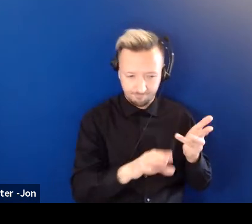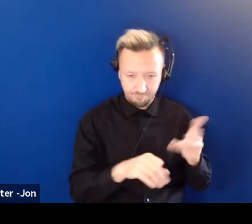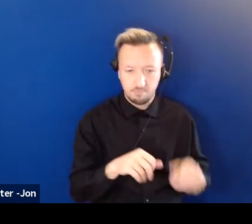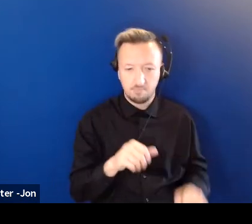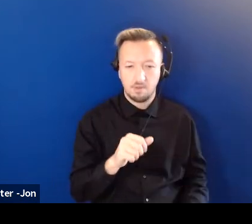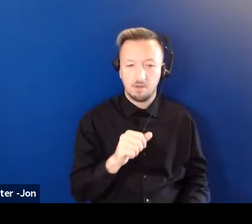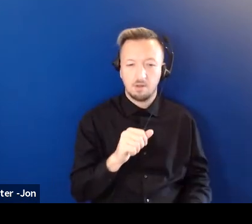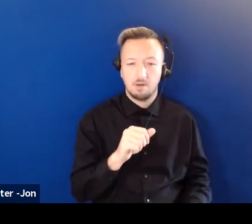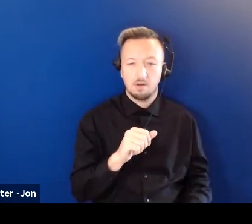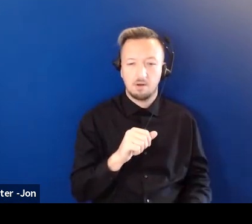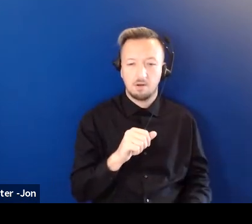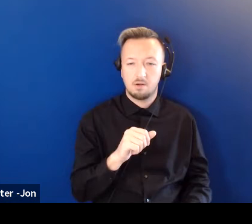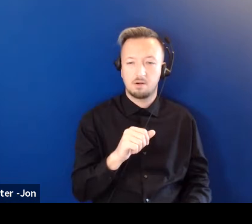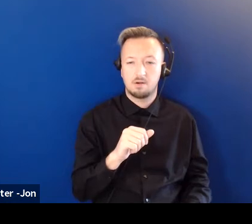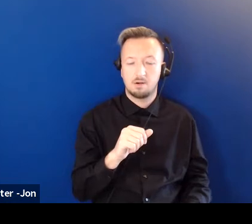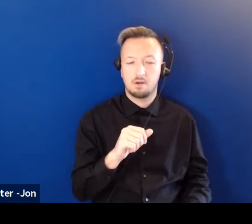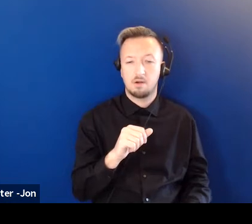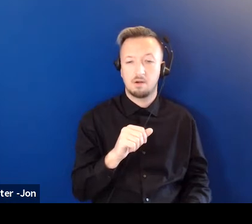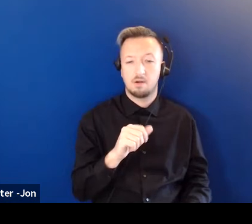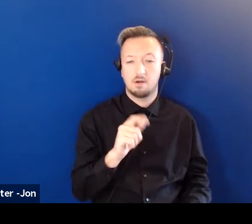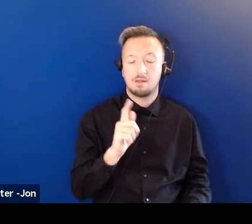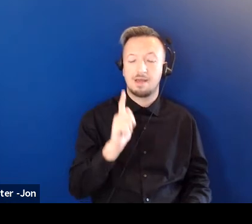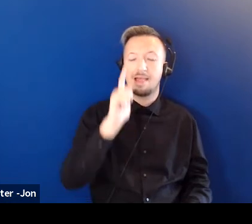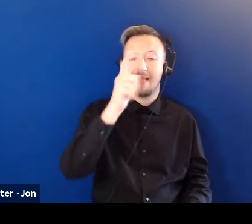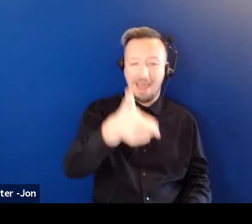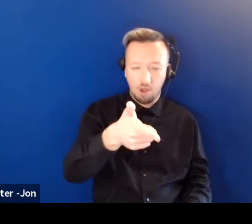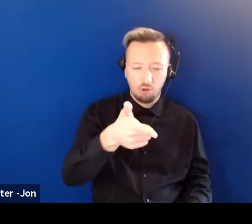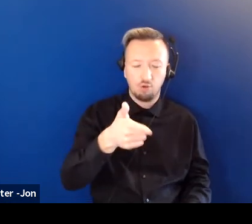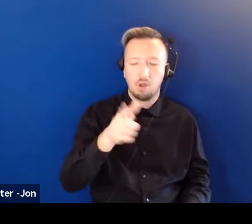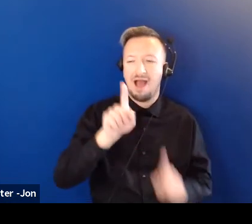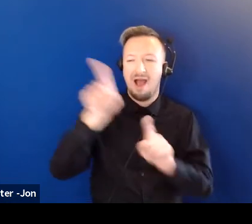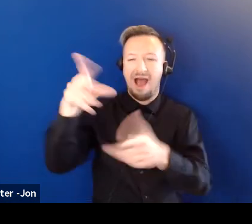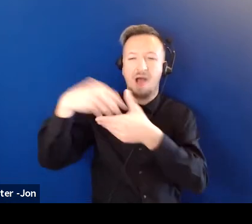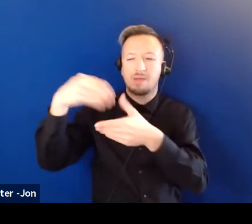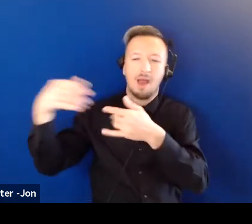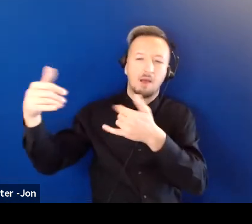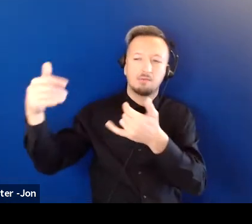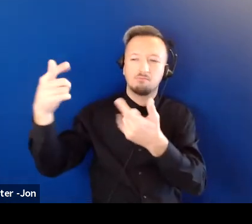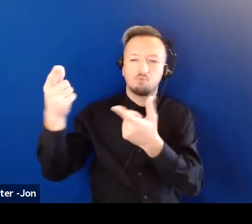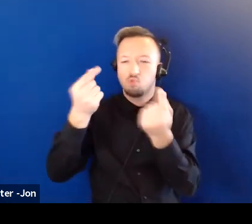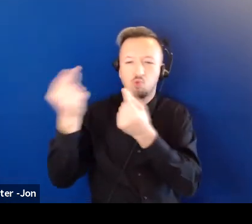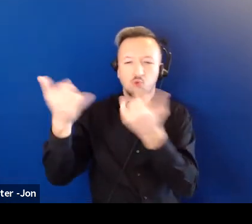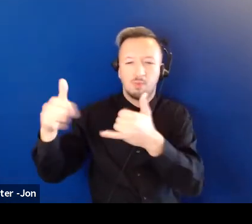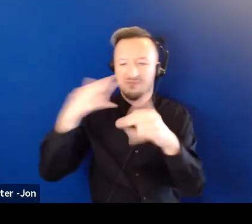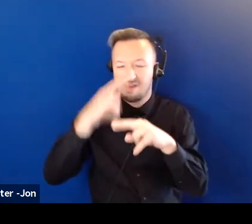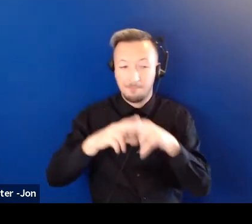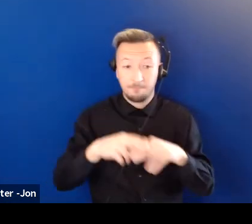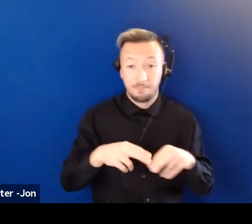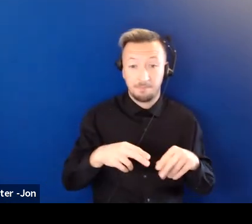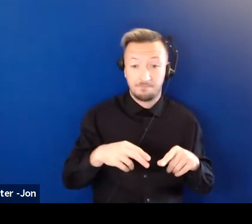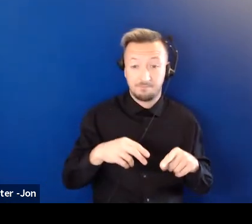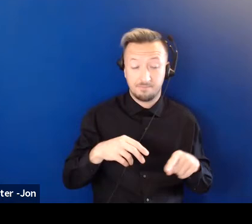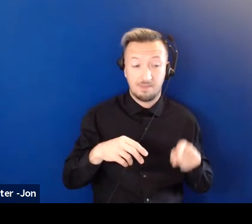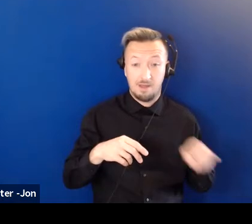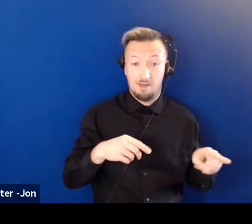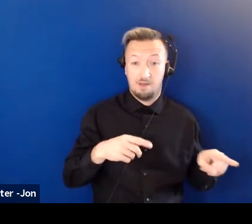And later, while I was helping with an outdoor activity, this youth ran up to me and was very excited to share that they